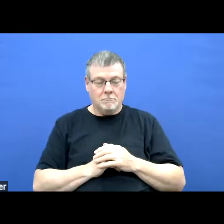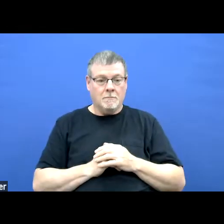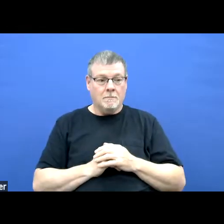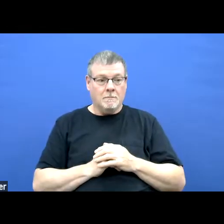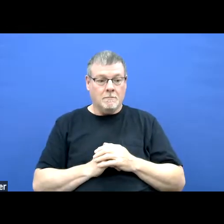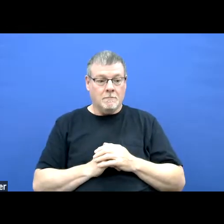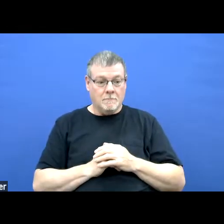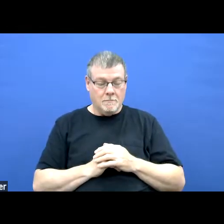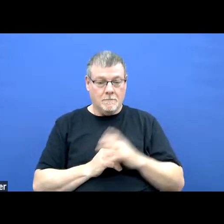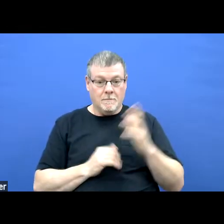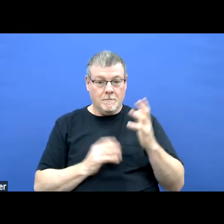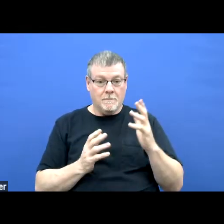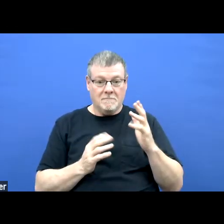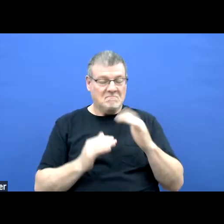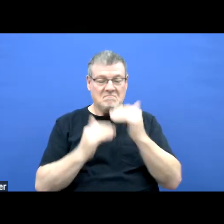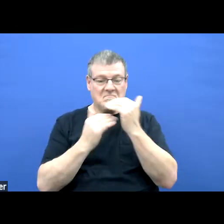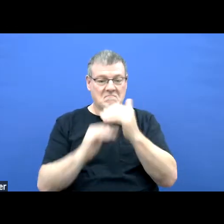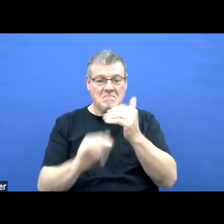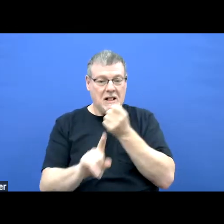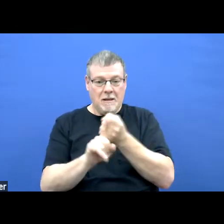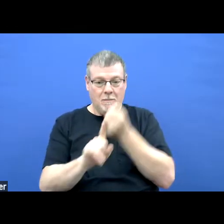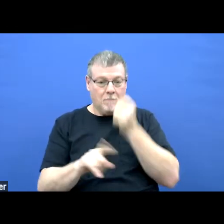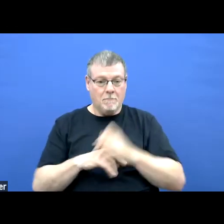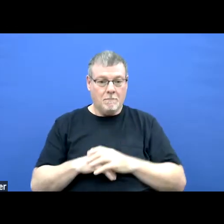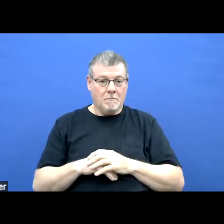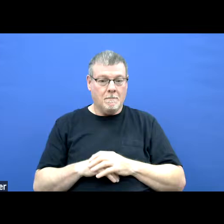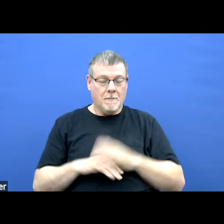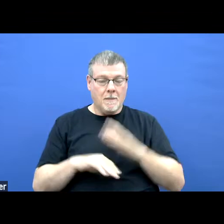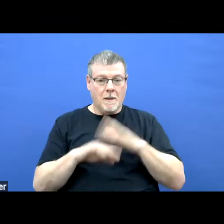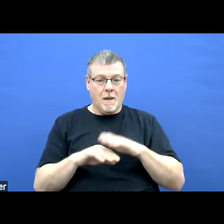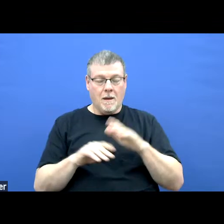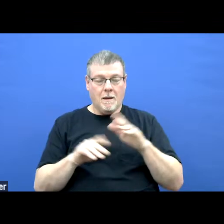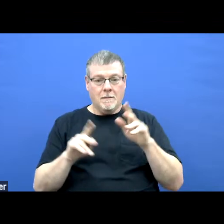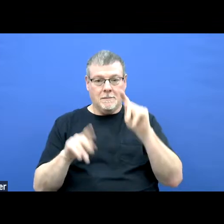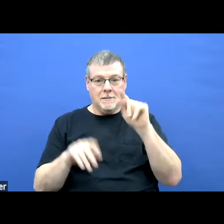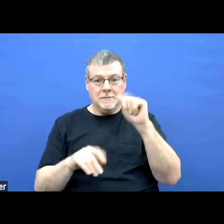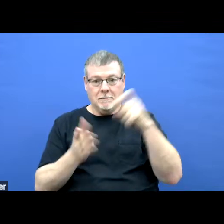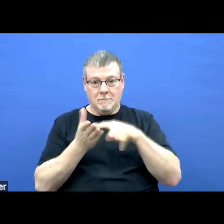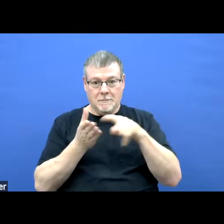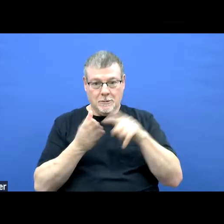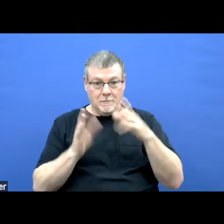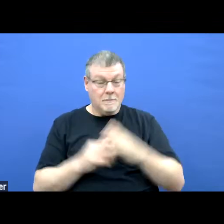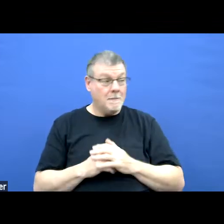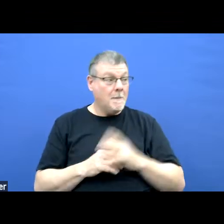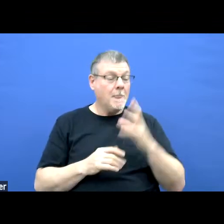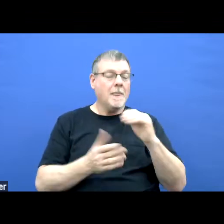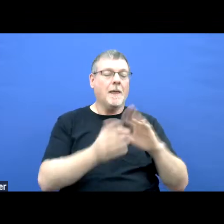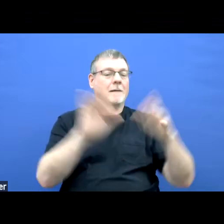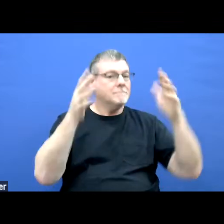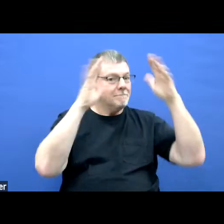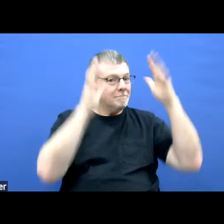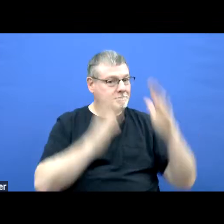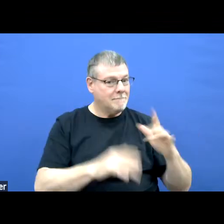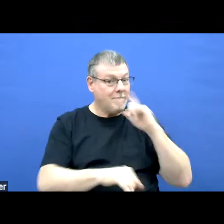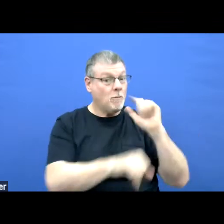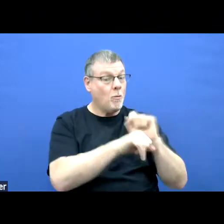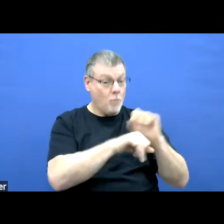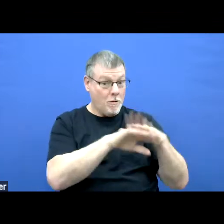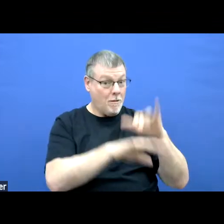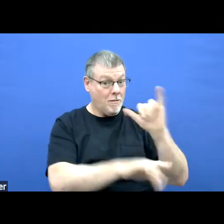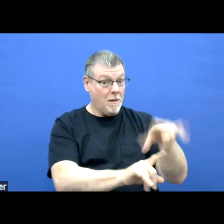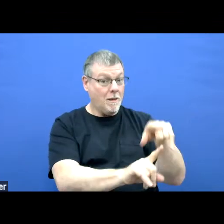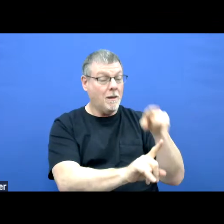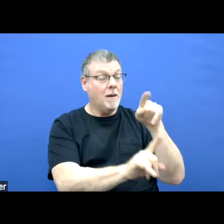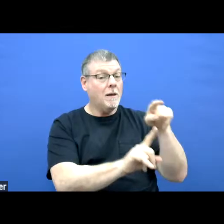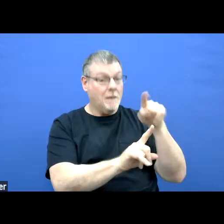and done. So with minimal impact on the taxpayers. Huge thank you to our assessor for working on that and getting